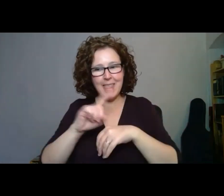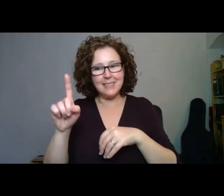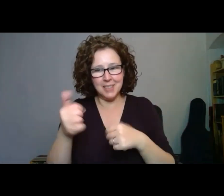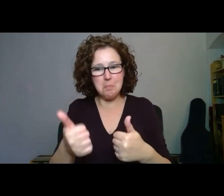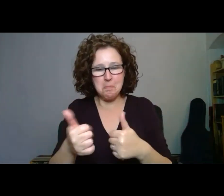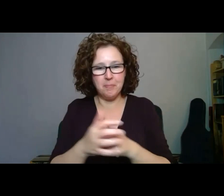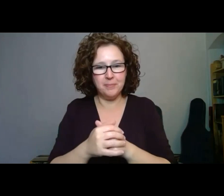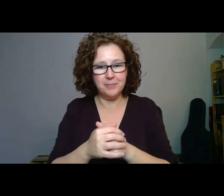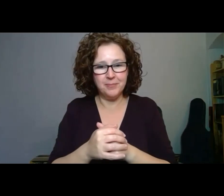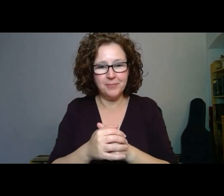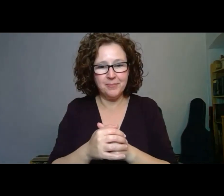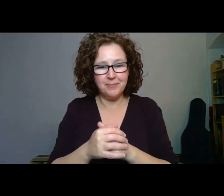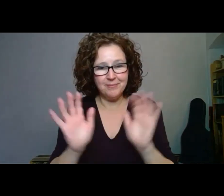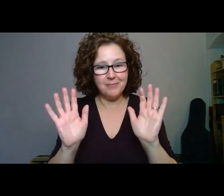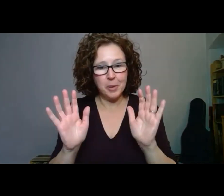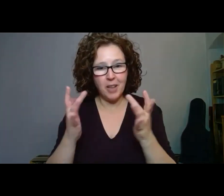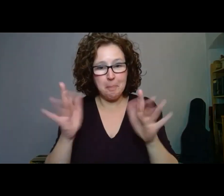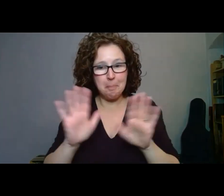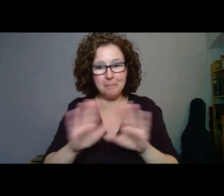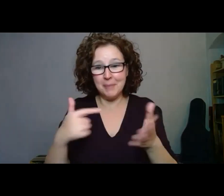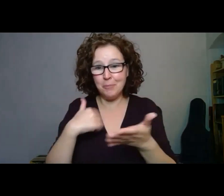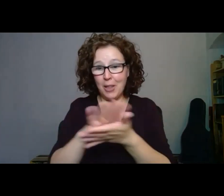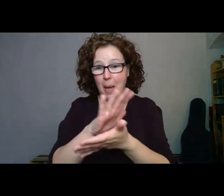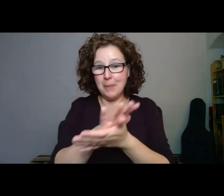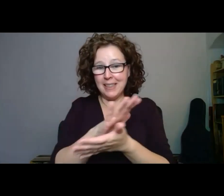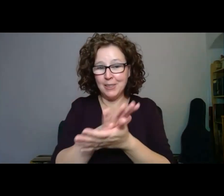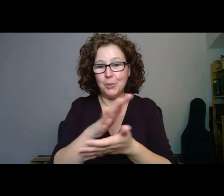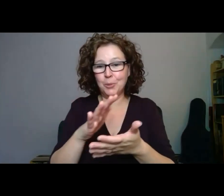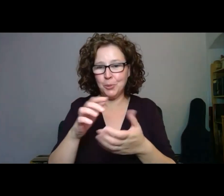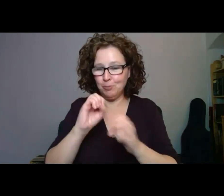and I'm really happy to be